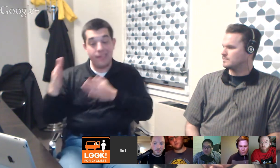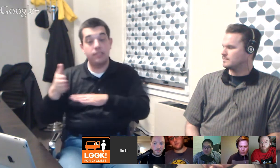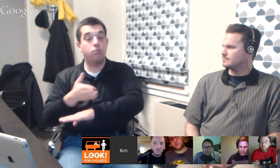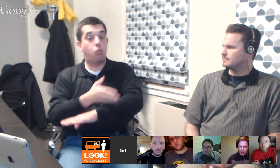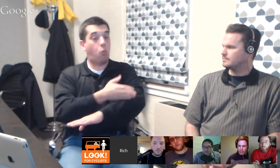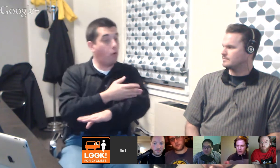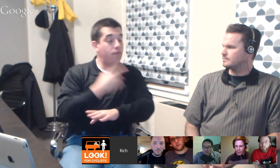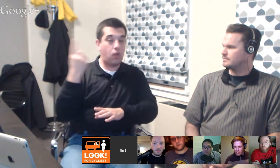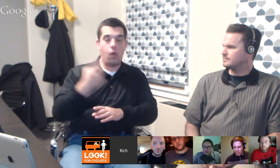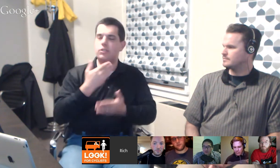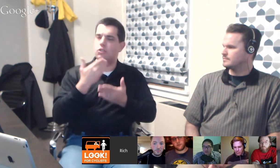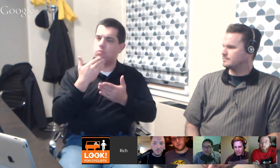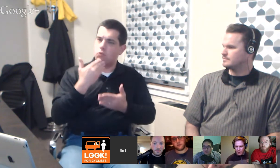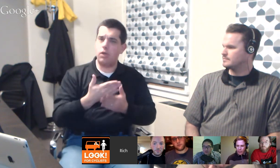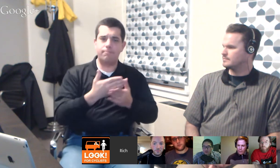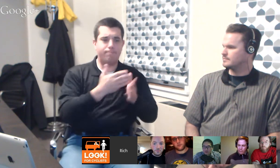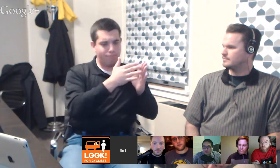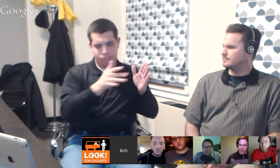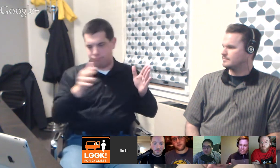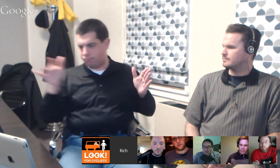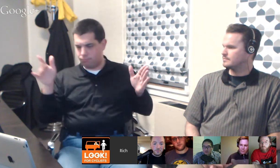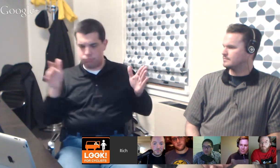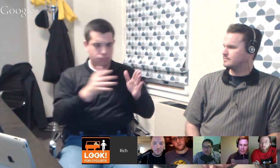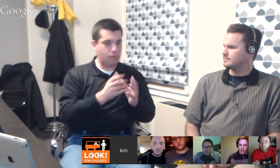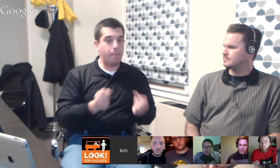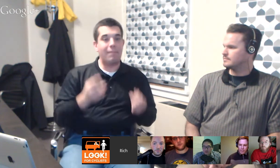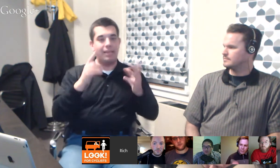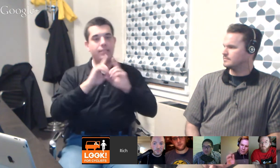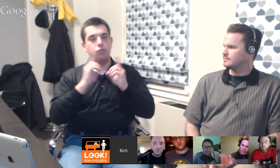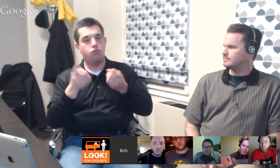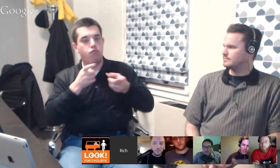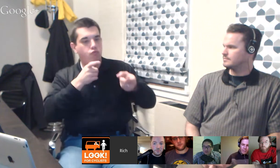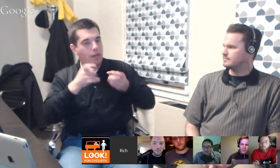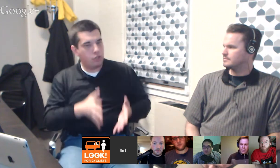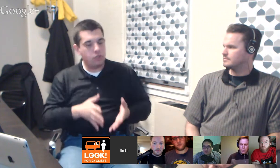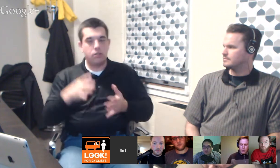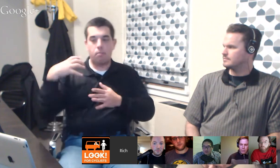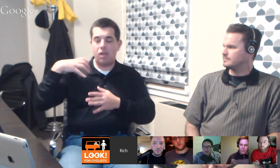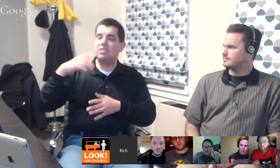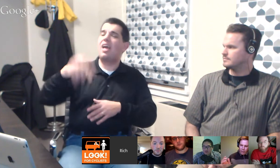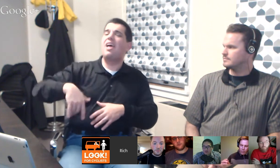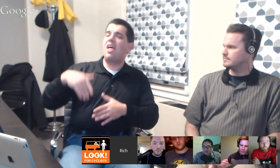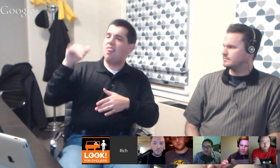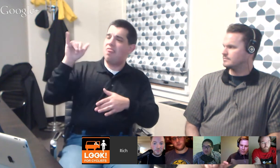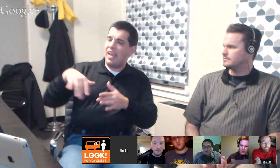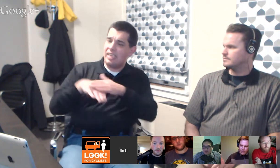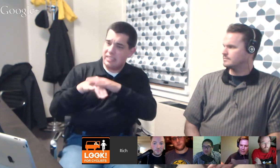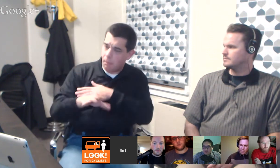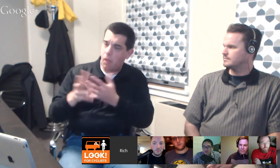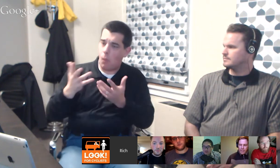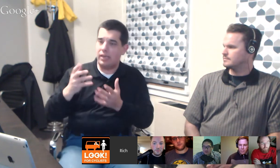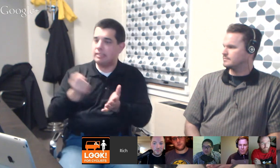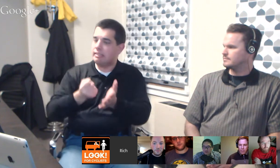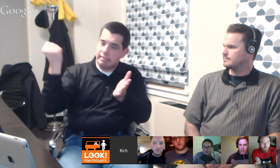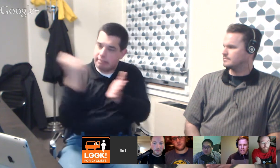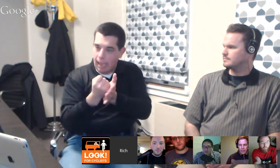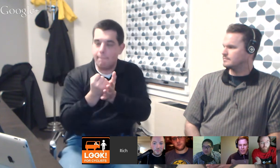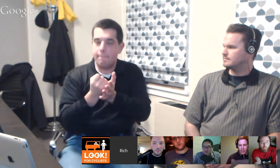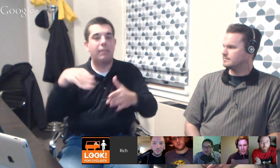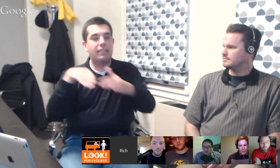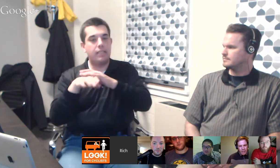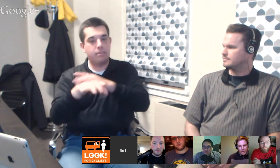so it's always a good continuum. Like a lot of directors, bosses, they say, oh, make this accessible, and I want a stamp of accessibility